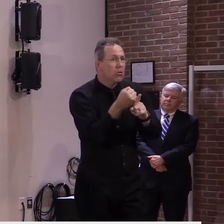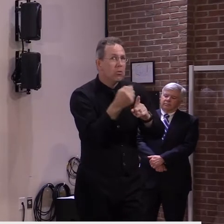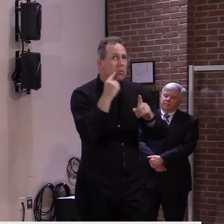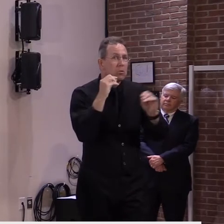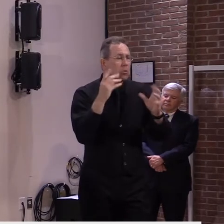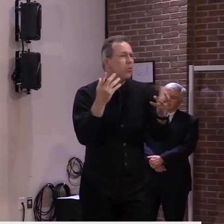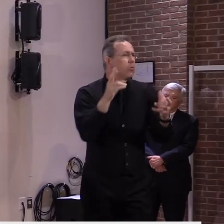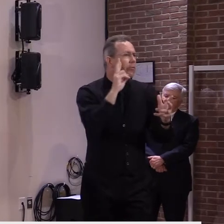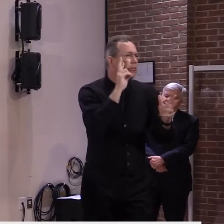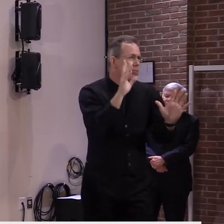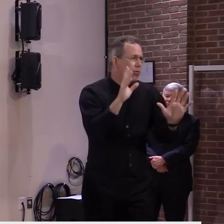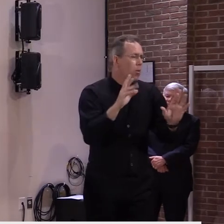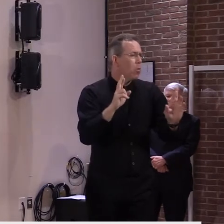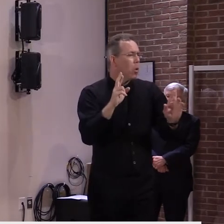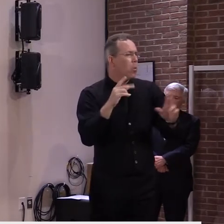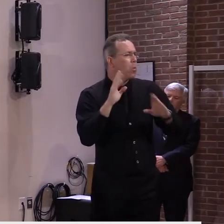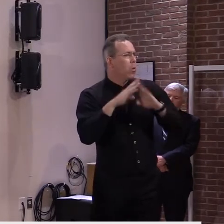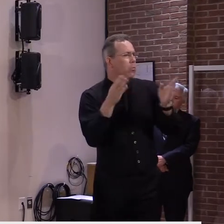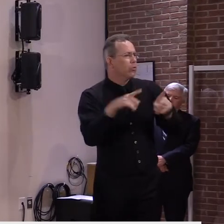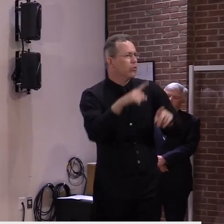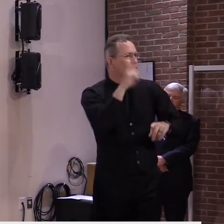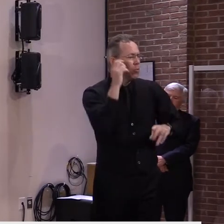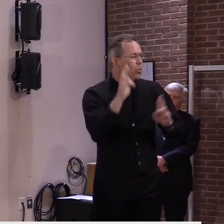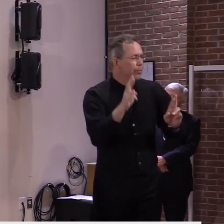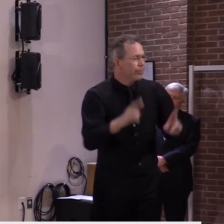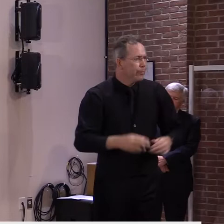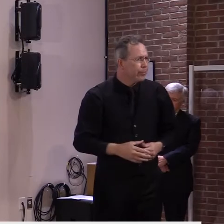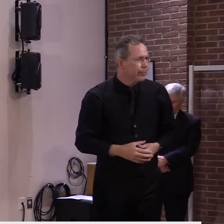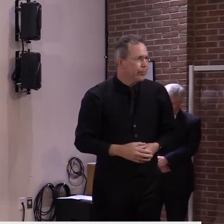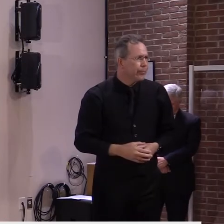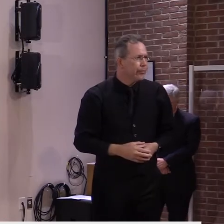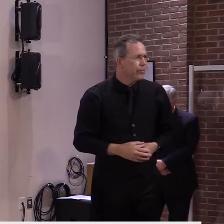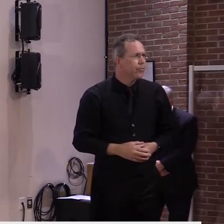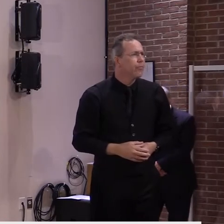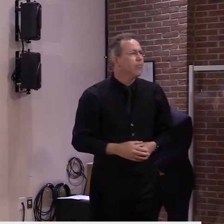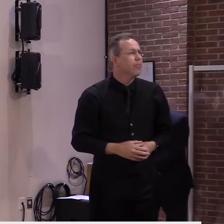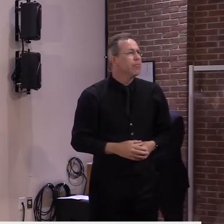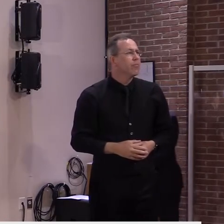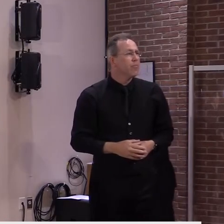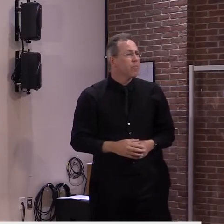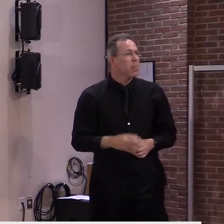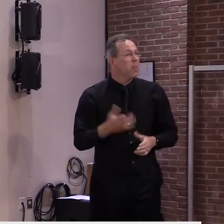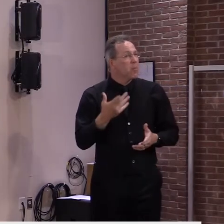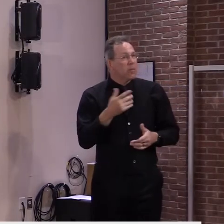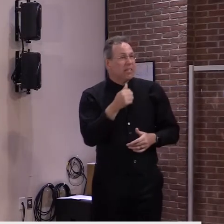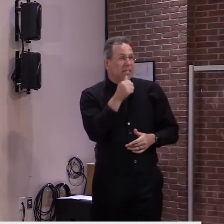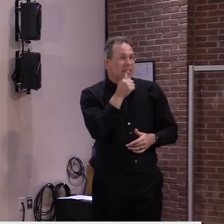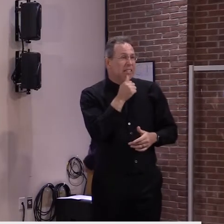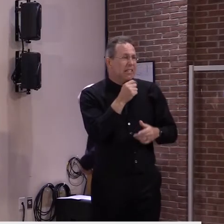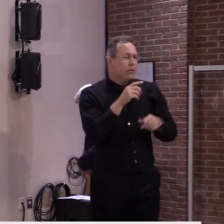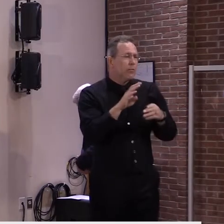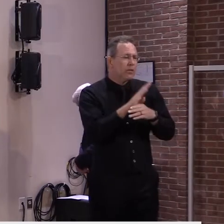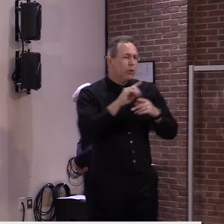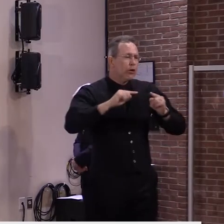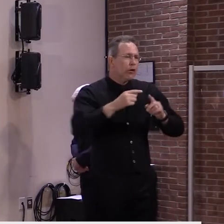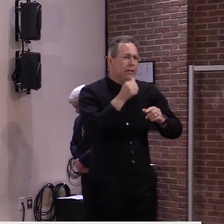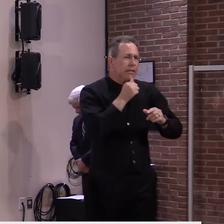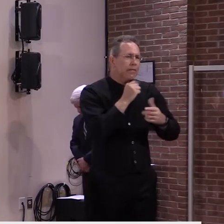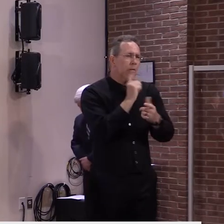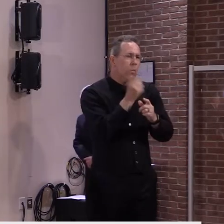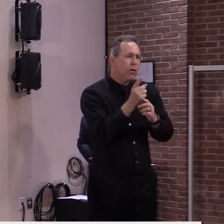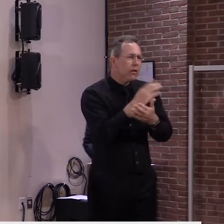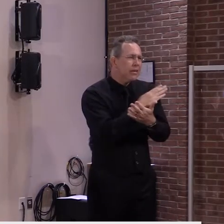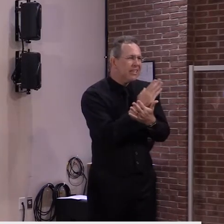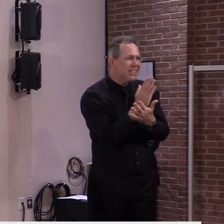to when that will be. It will be difficult, especially for the northern part of the state. But as we